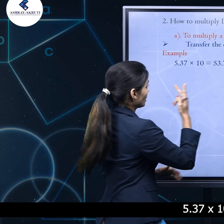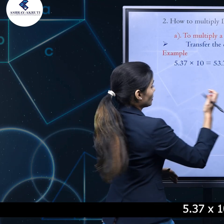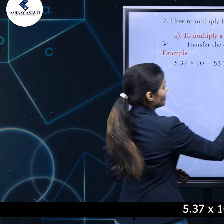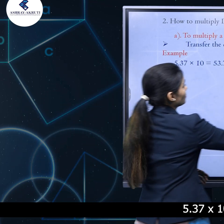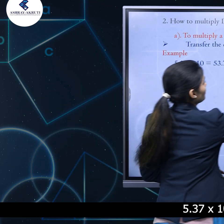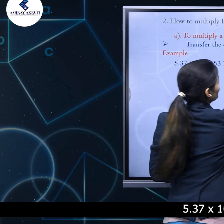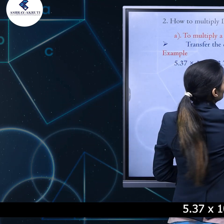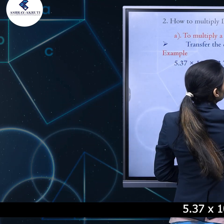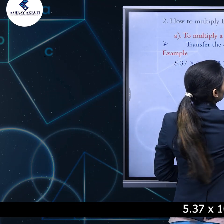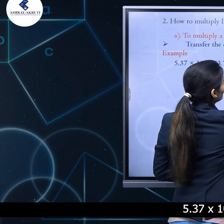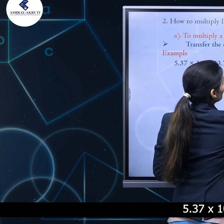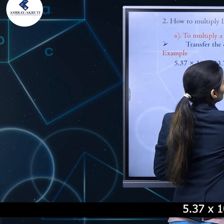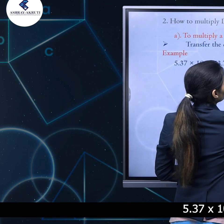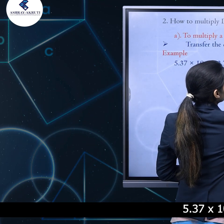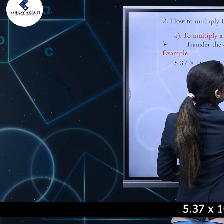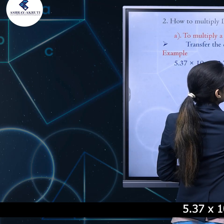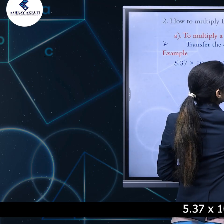5.37 into 10